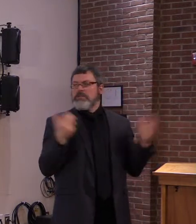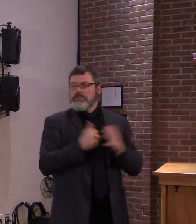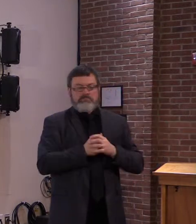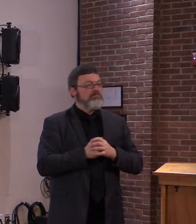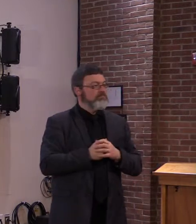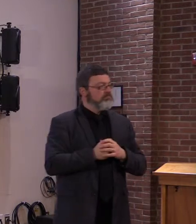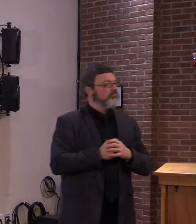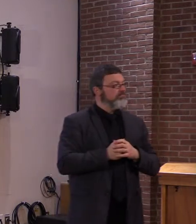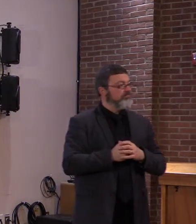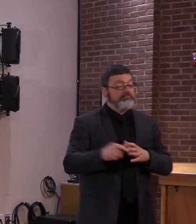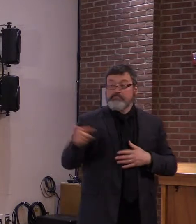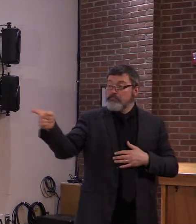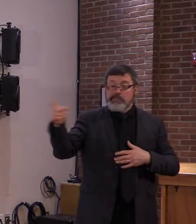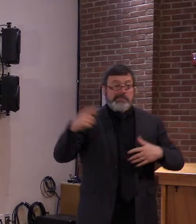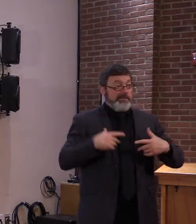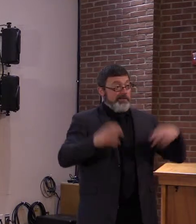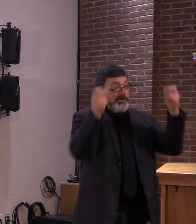Okay, thank